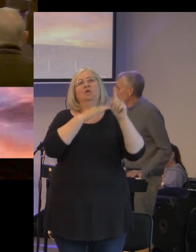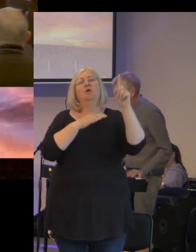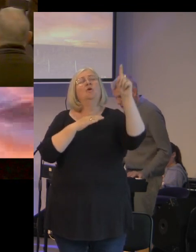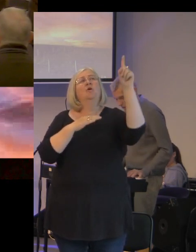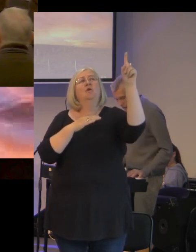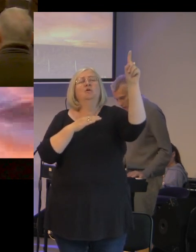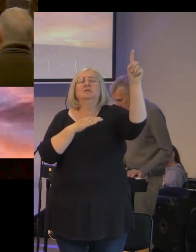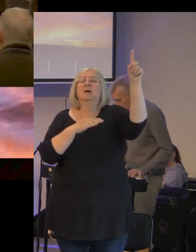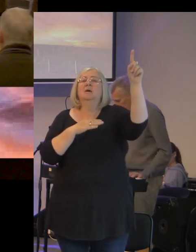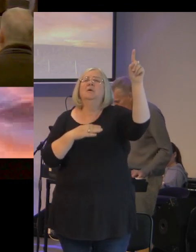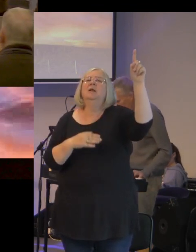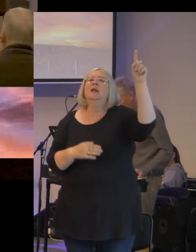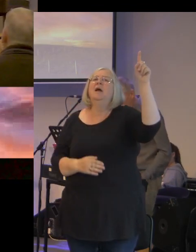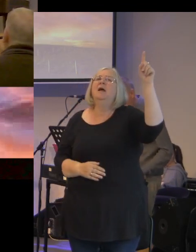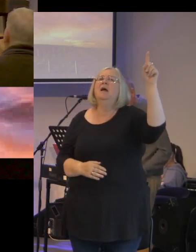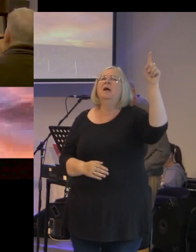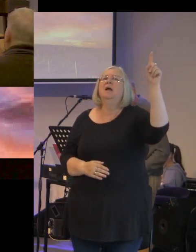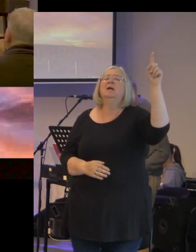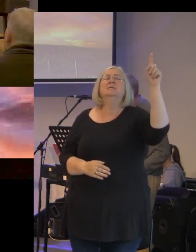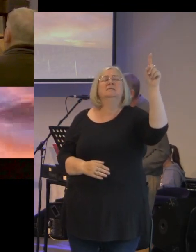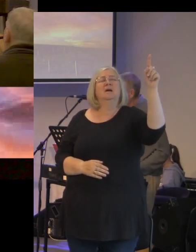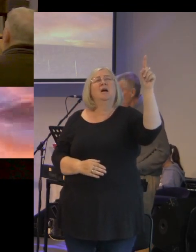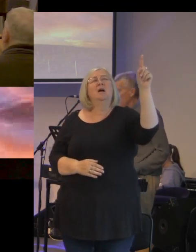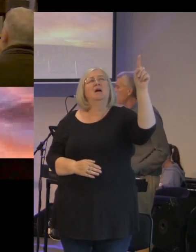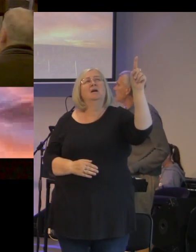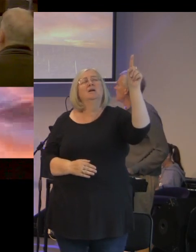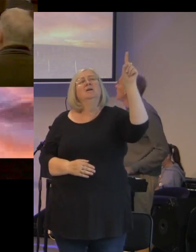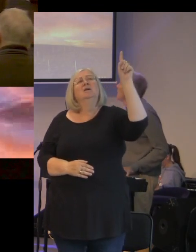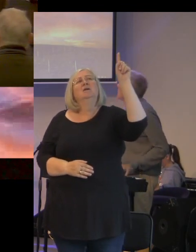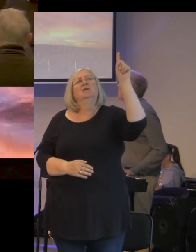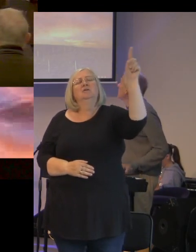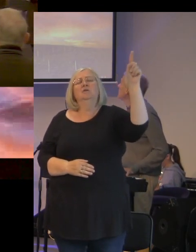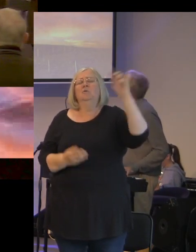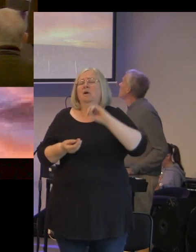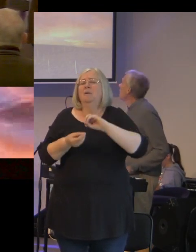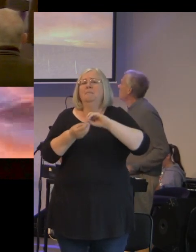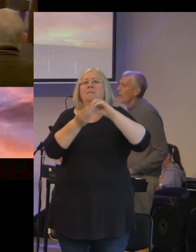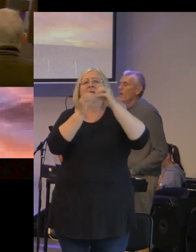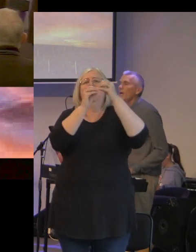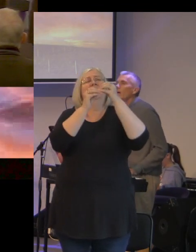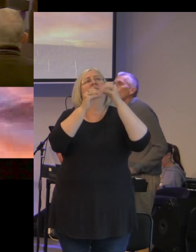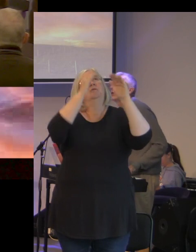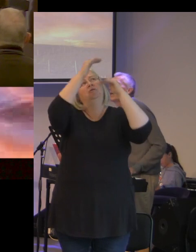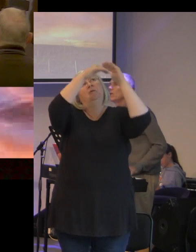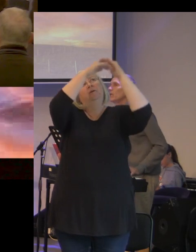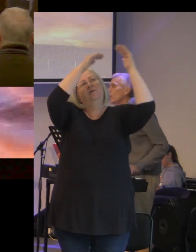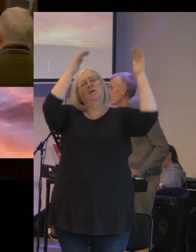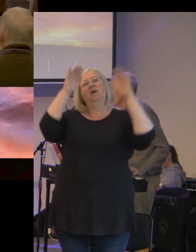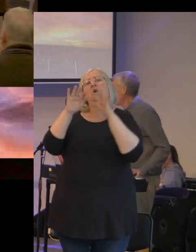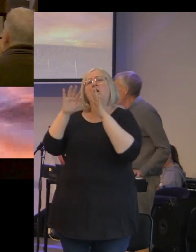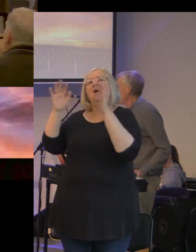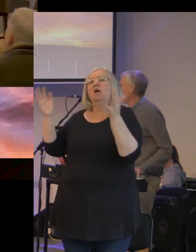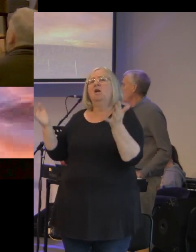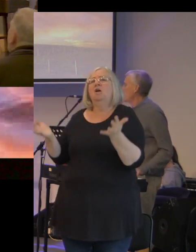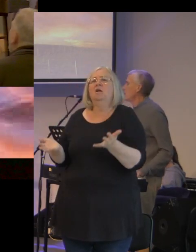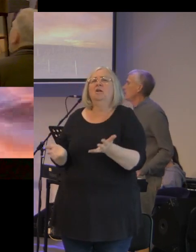To your courts I will enter, maker of heaven and